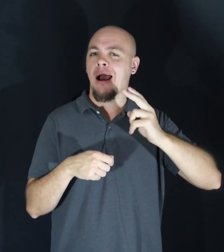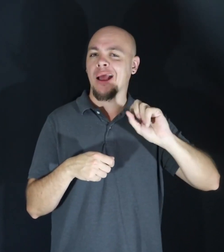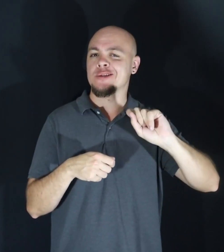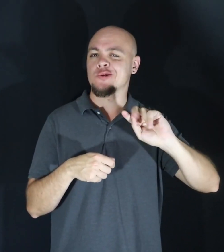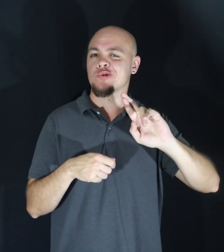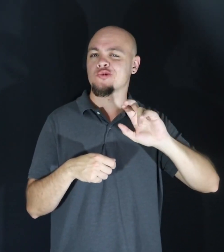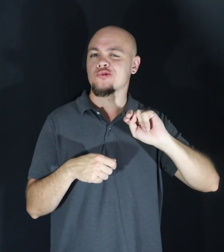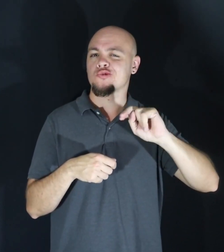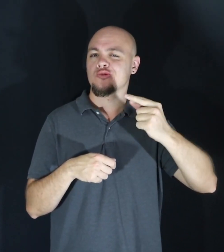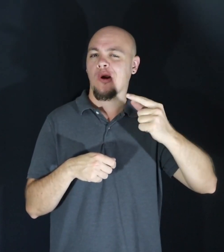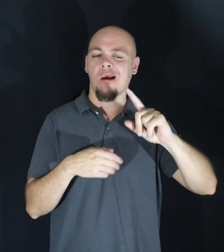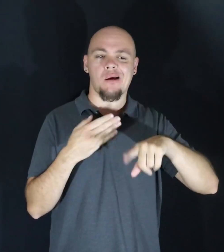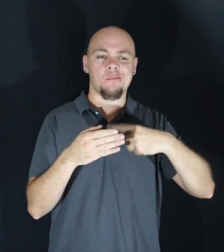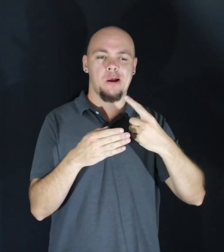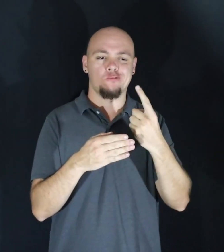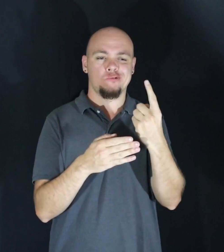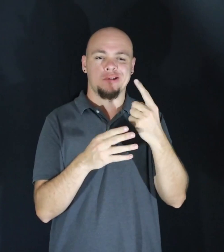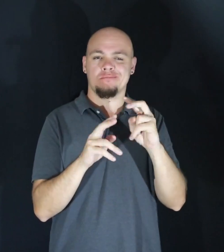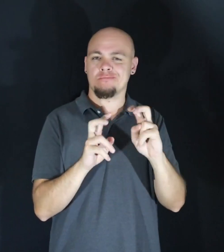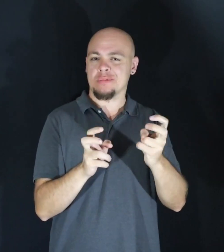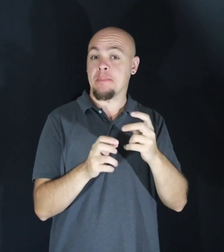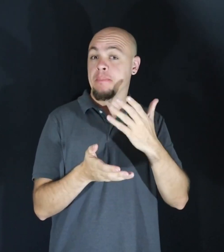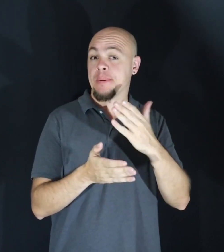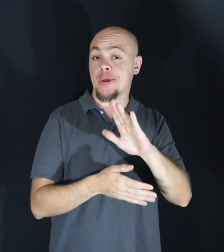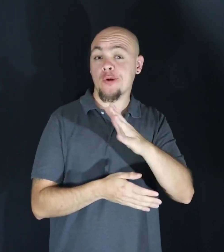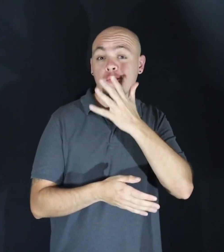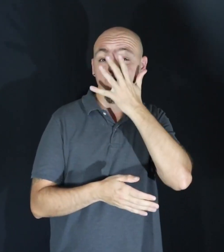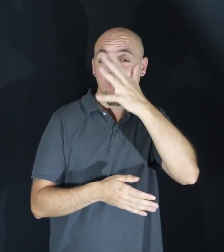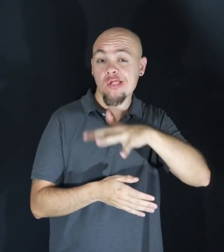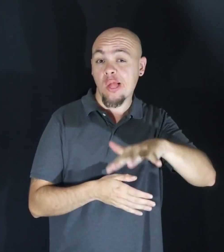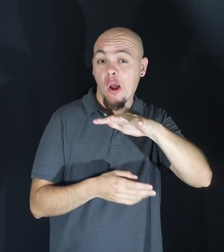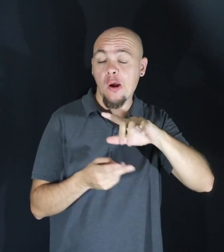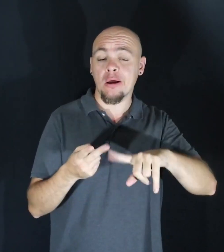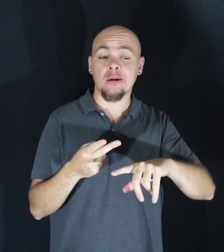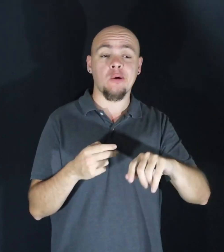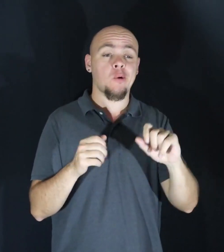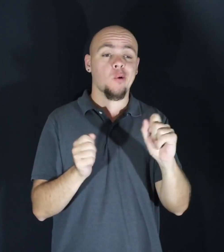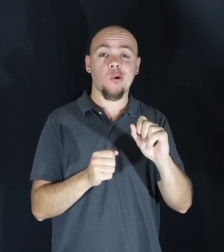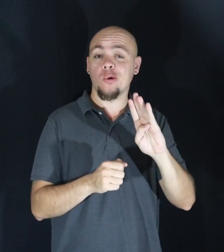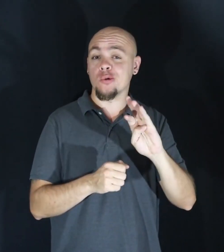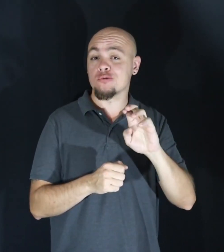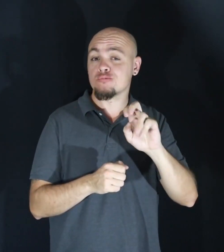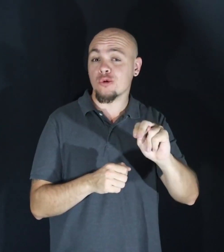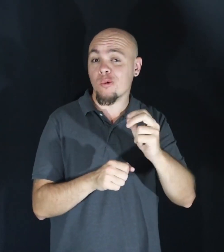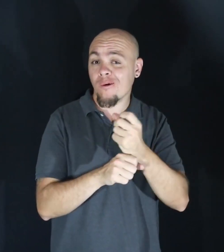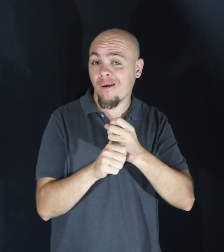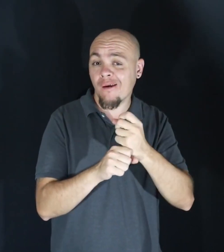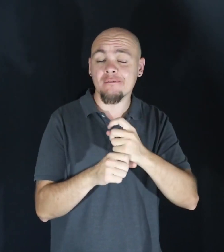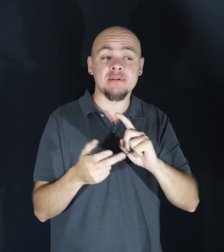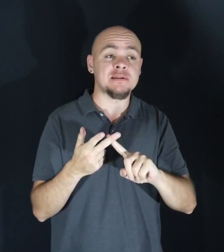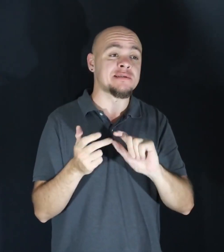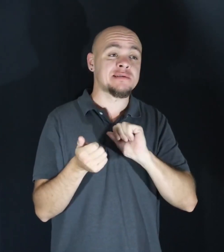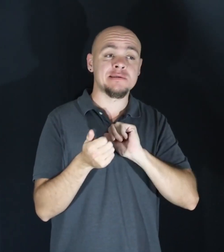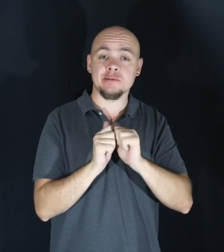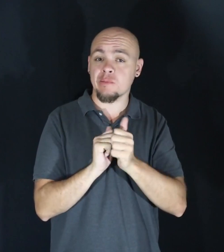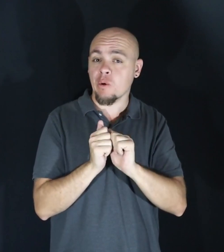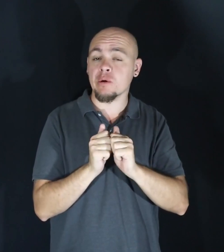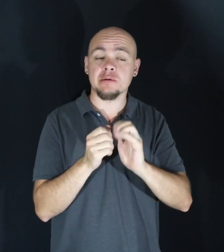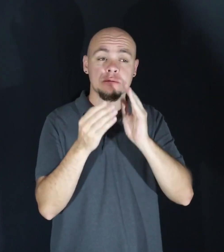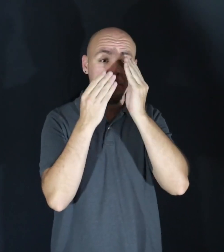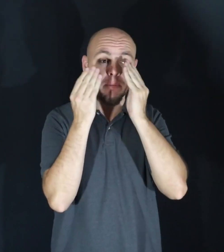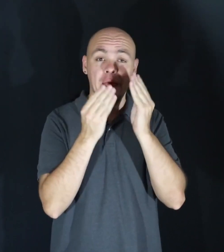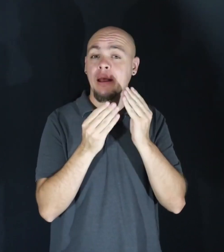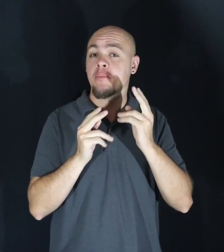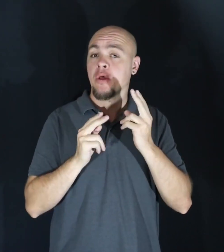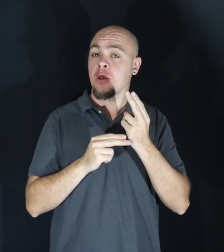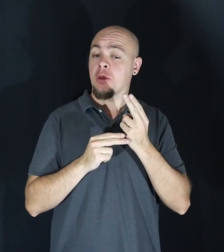something. Maybe it's your lawn, cold brew, sports, makeup, human